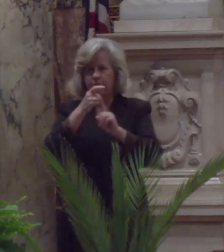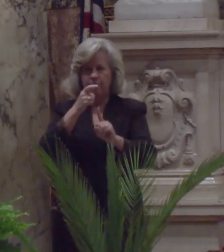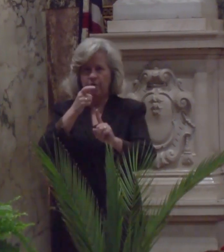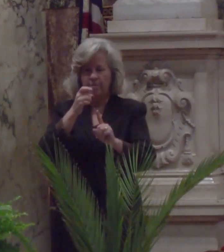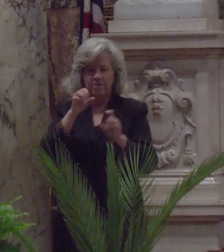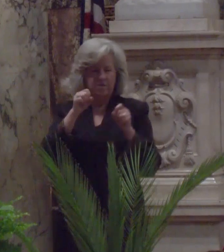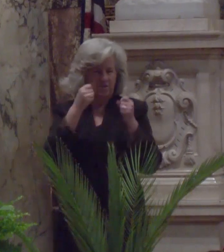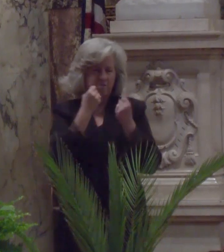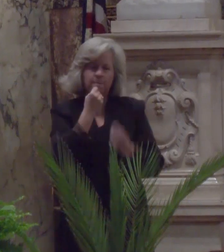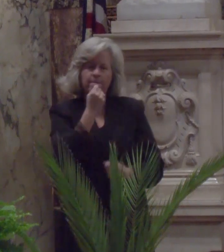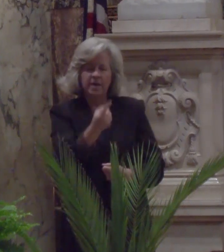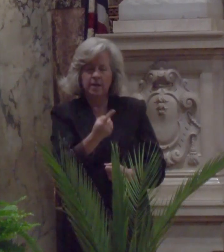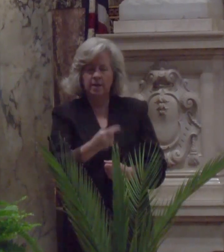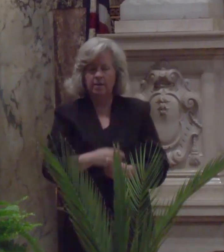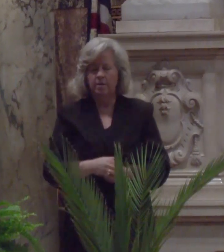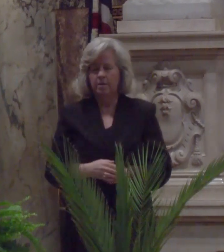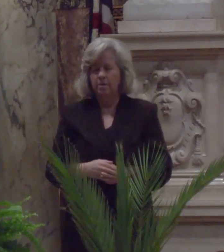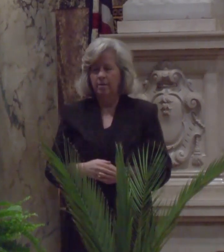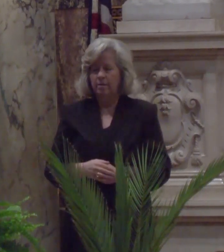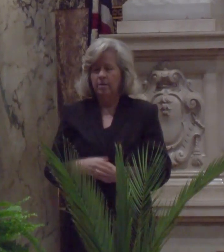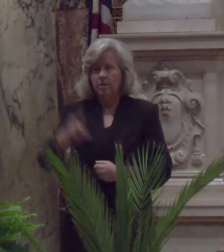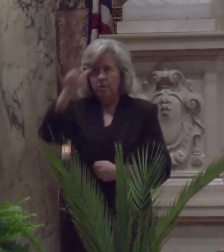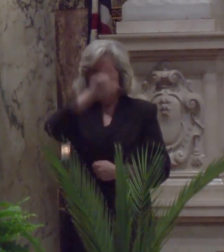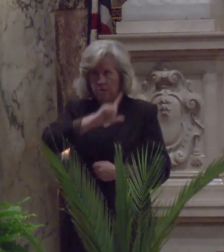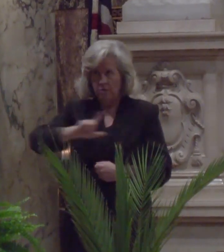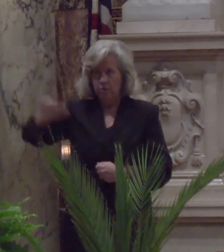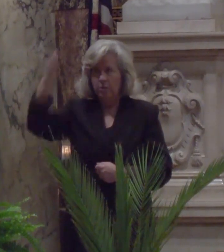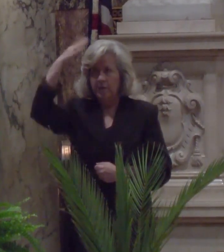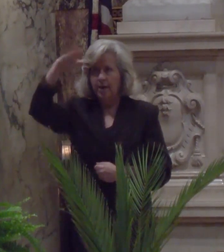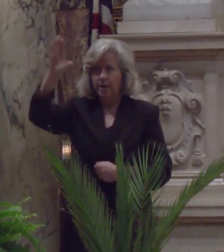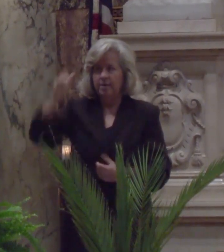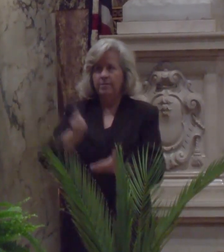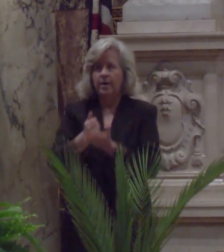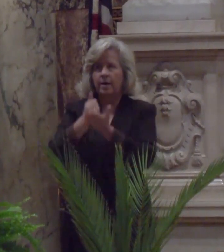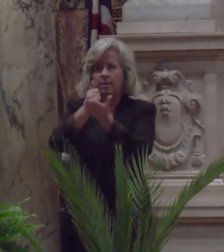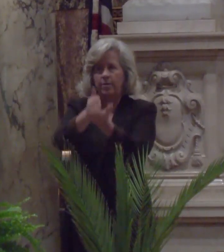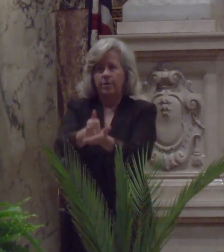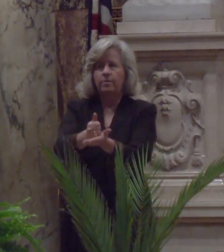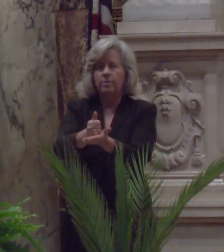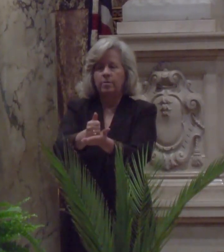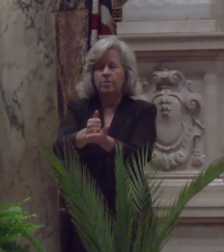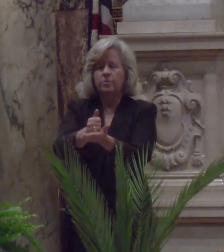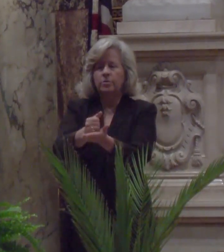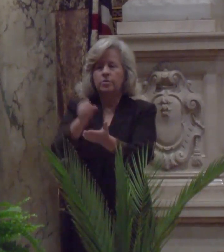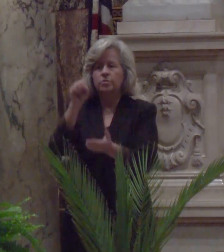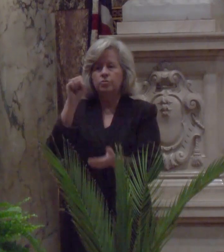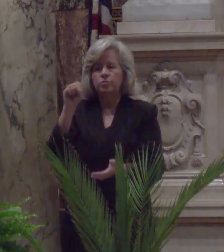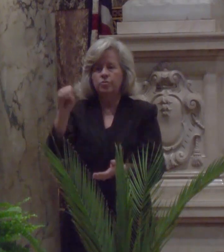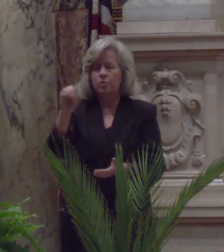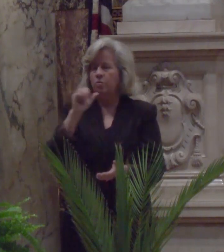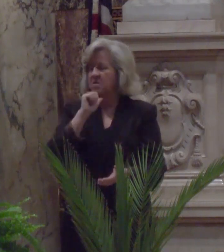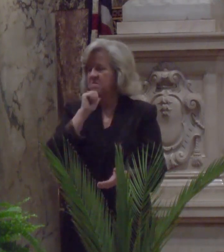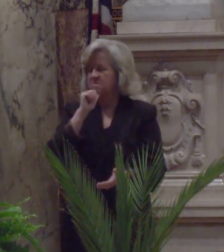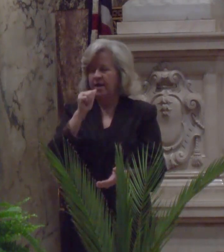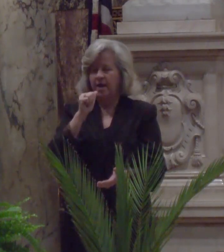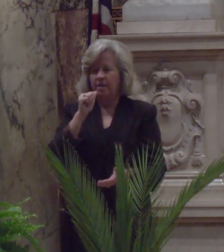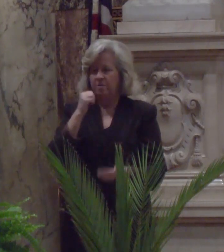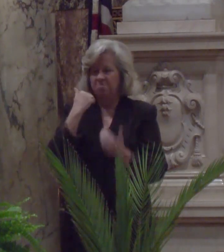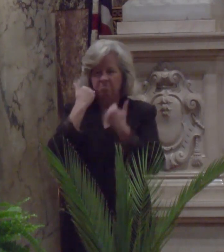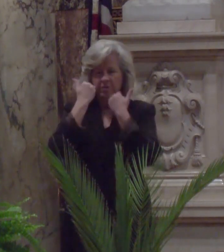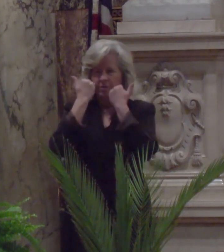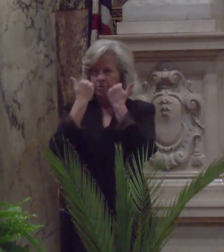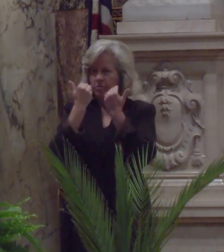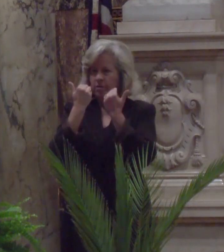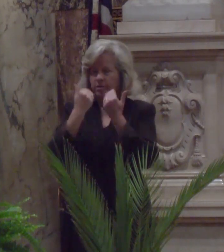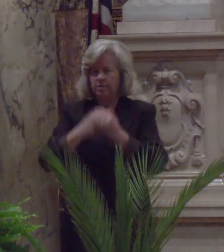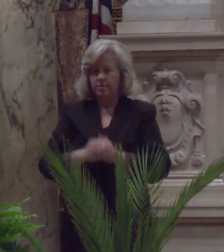buffets and spitting. The Lord God is my help. Therefore, I am not disgraced. I